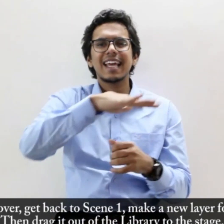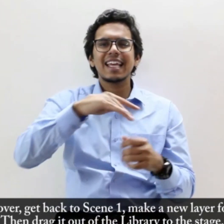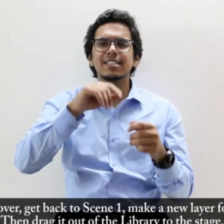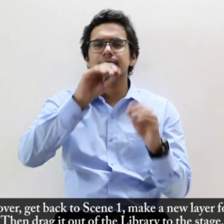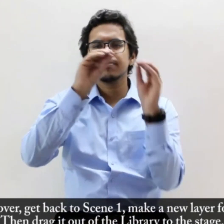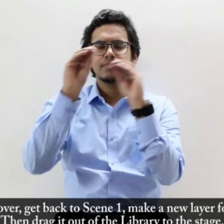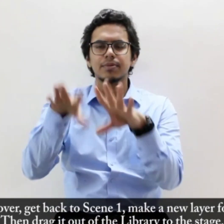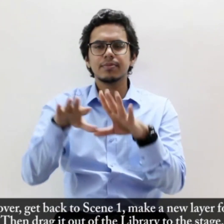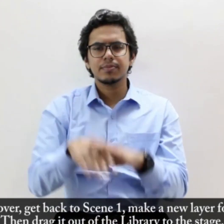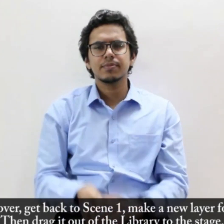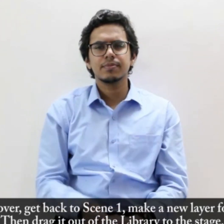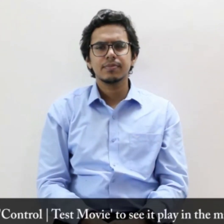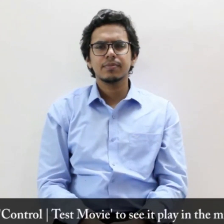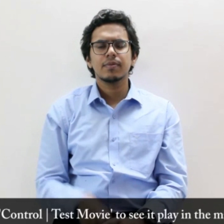library to the stage.